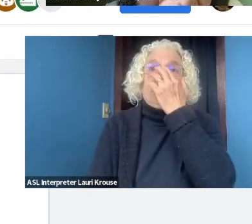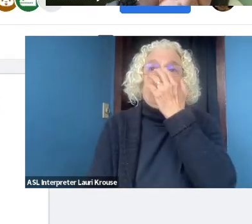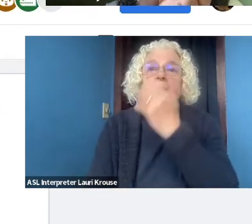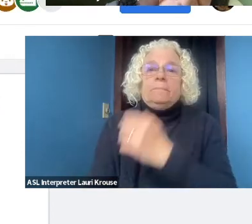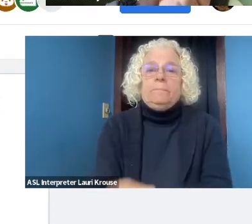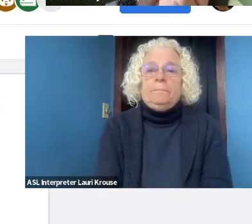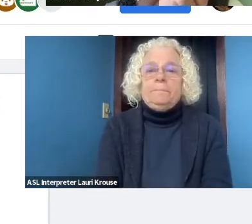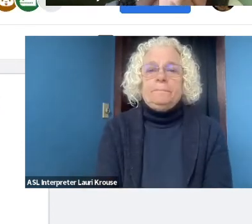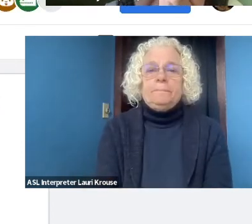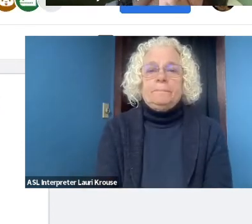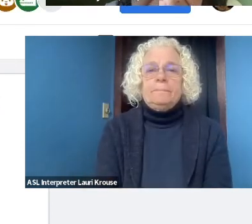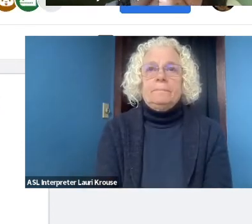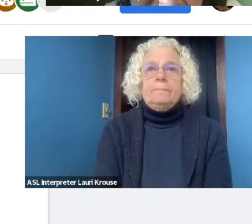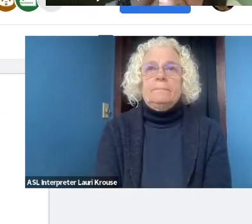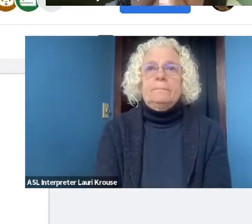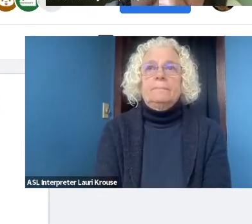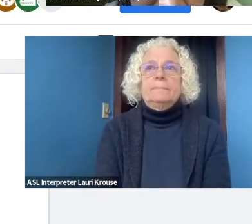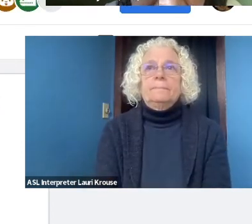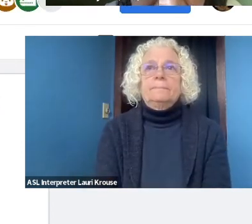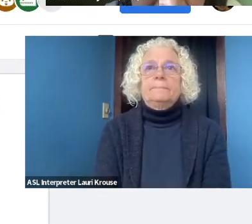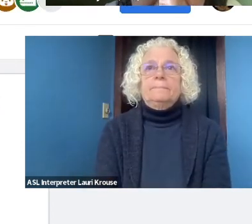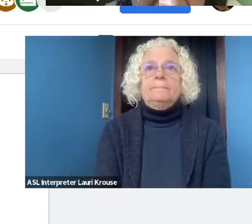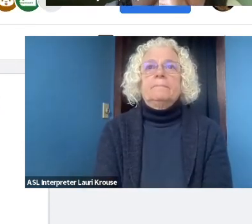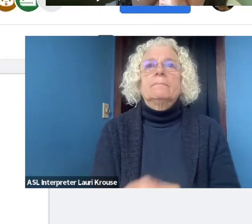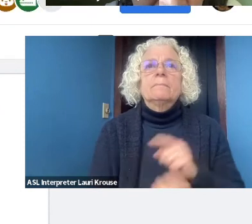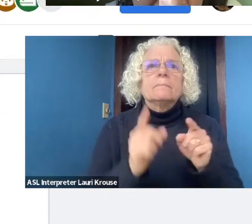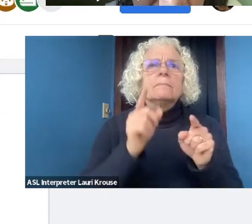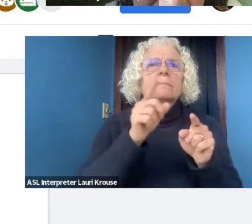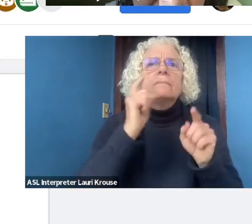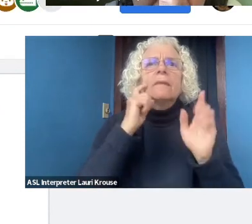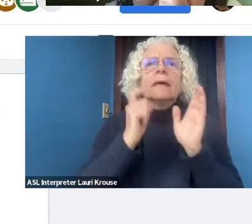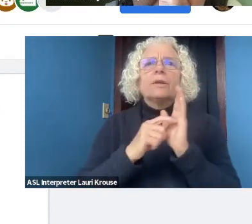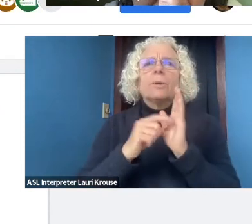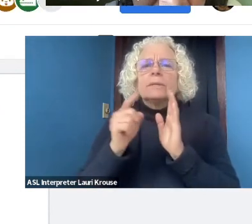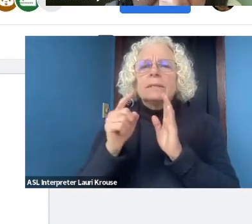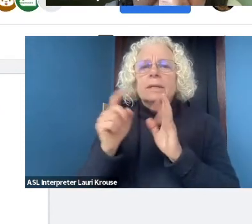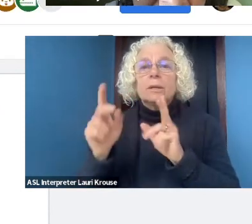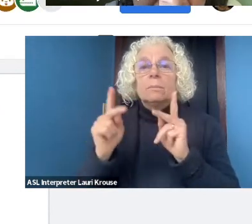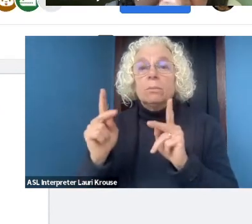Yes, I love, and Krista mentions the found objects even to make music.